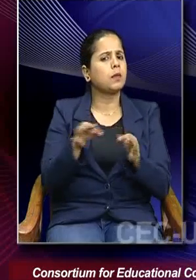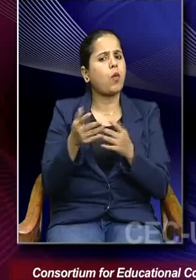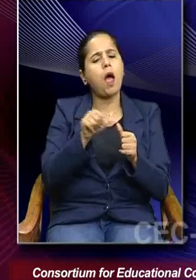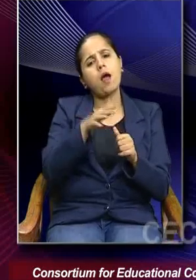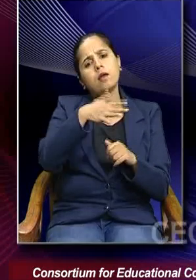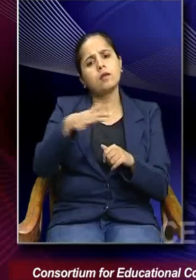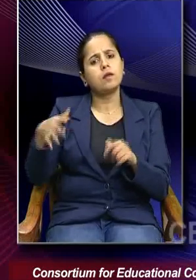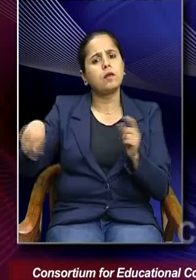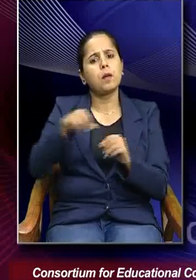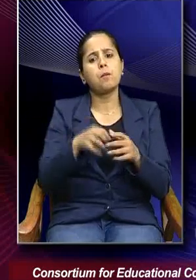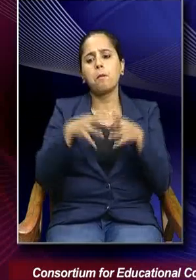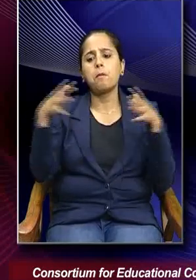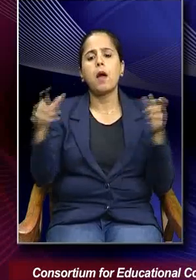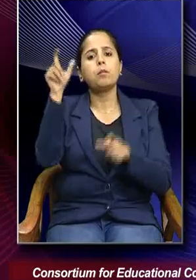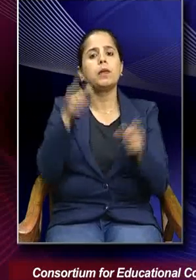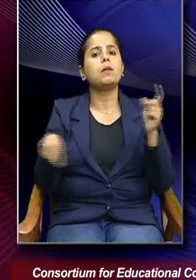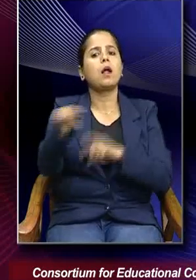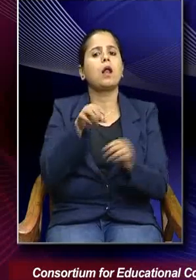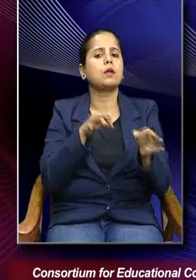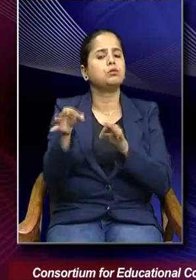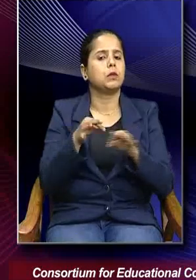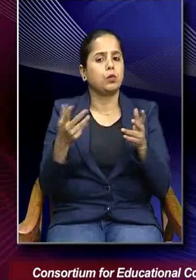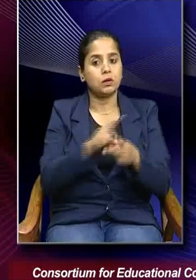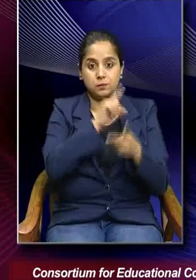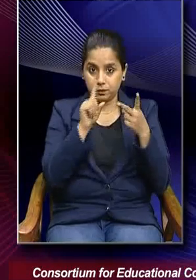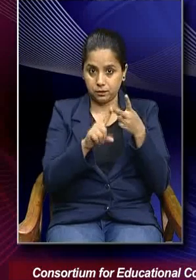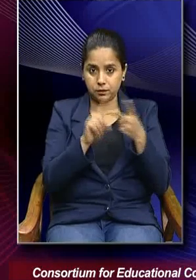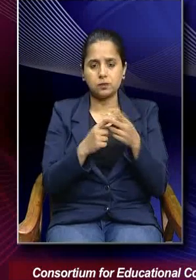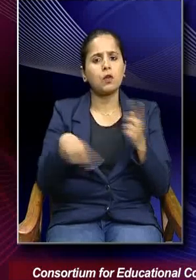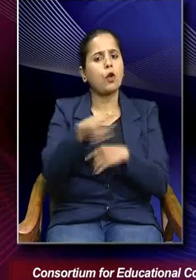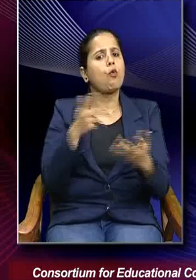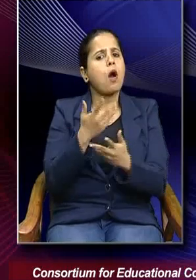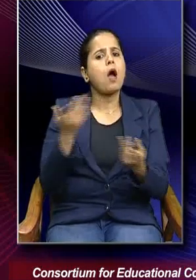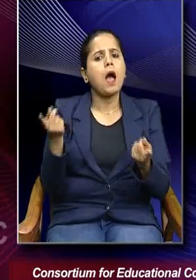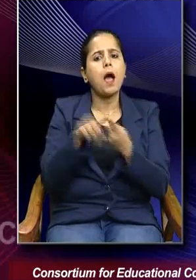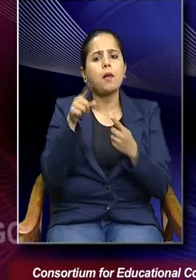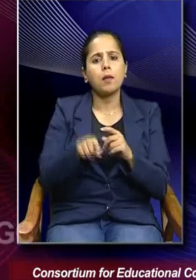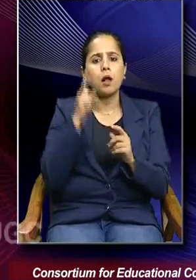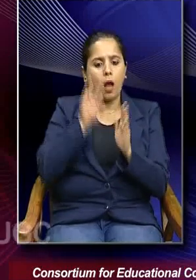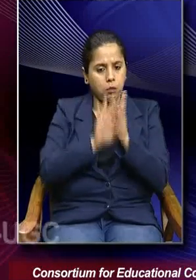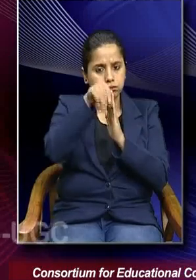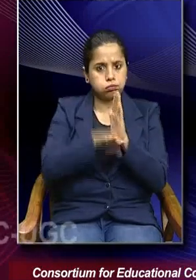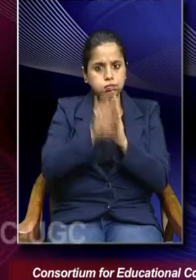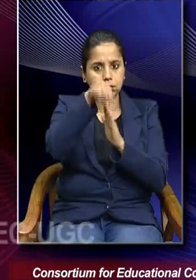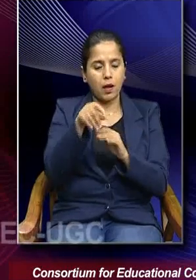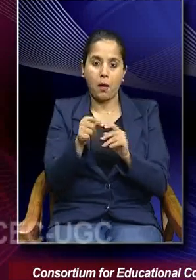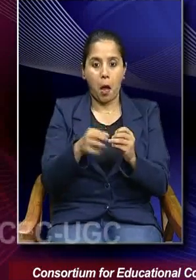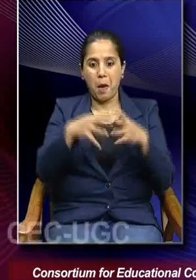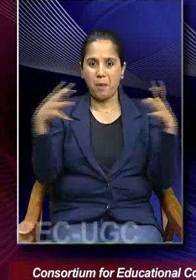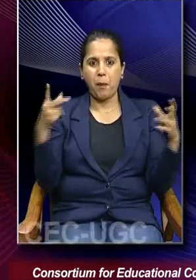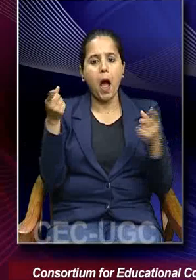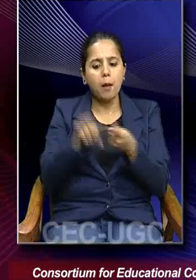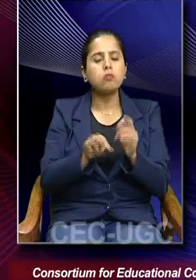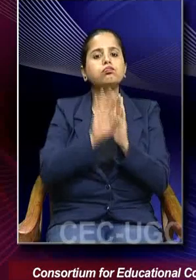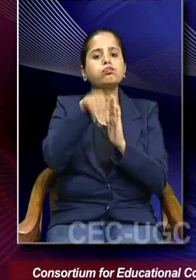average abundance of a population? And number two, what causes fluctuation in abundance? That is, it will